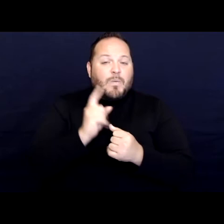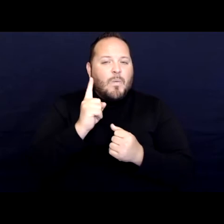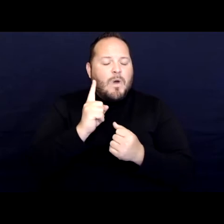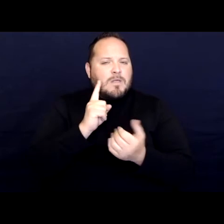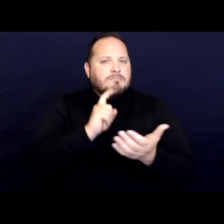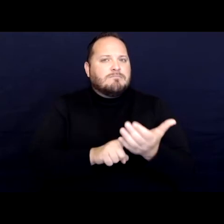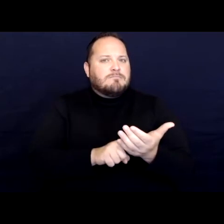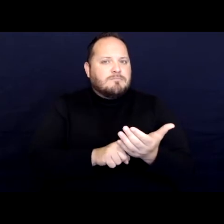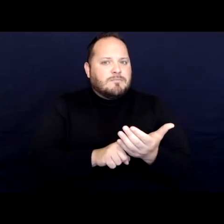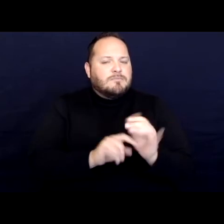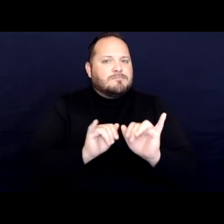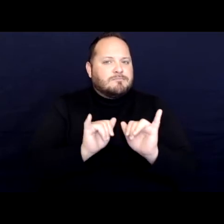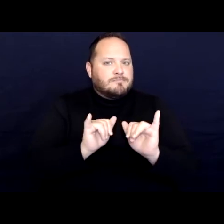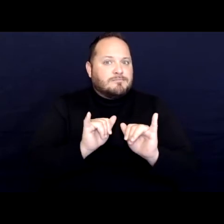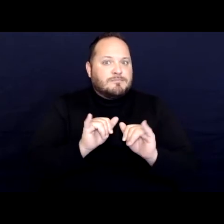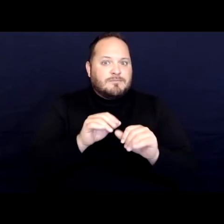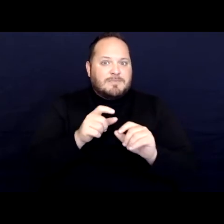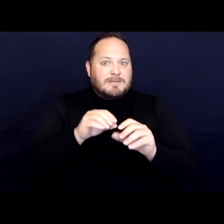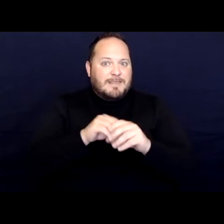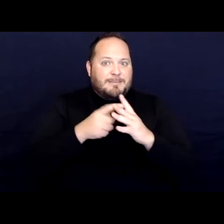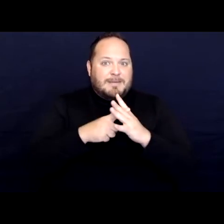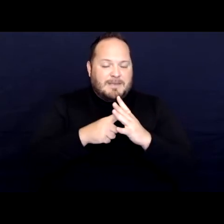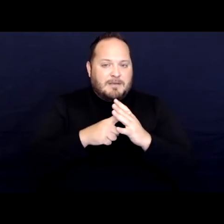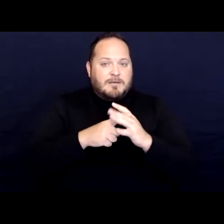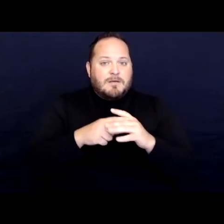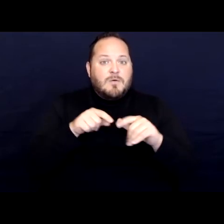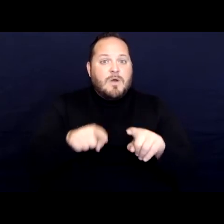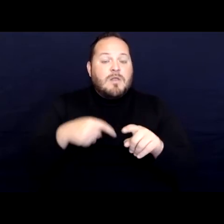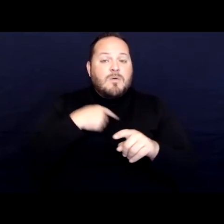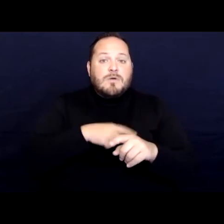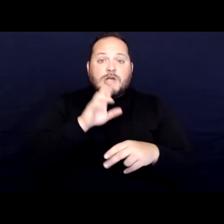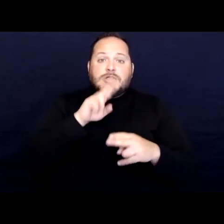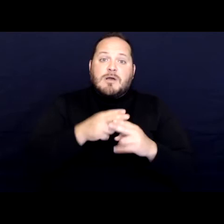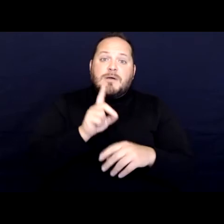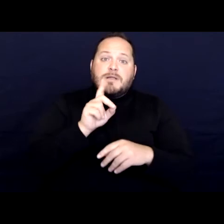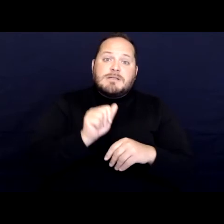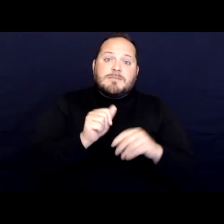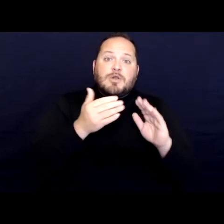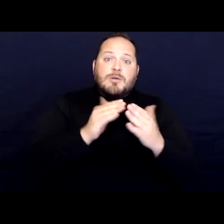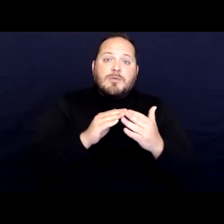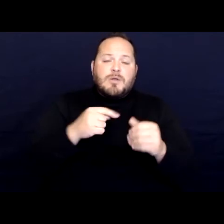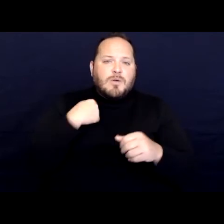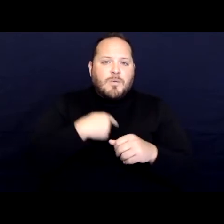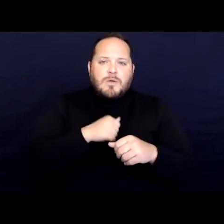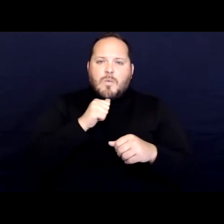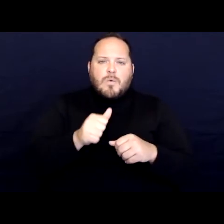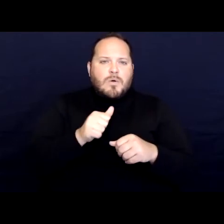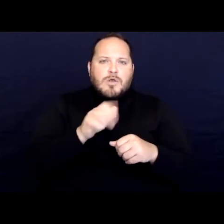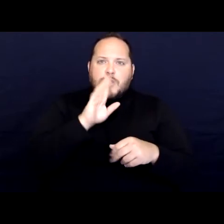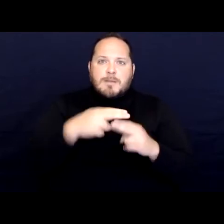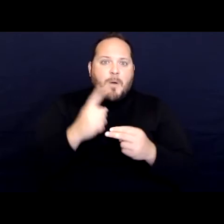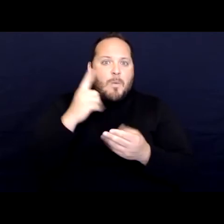that when we talked about the disability community, we weren't talking about one part of the disability community.